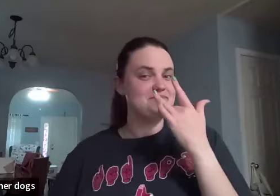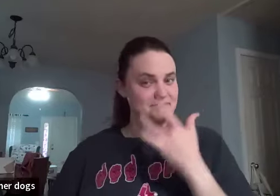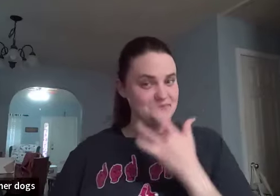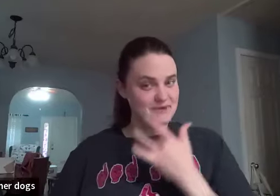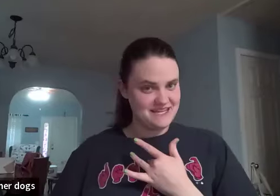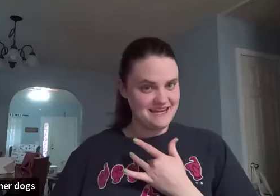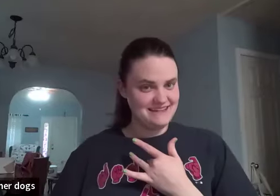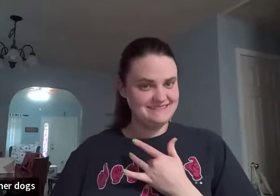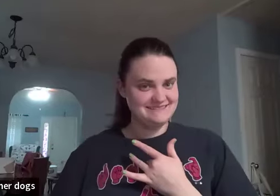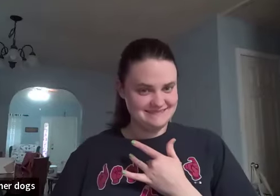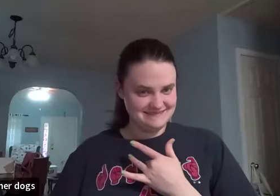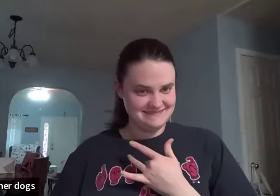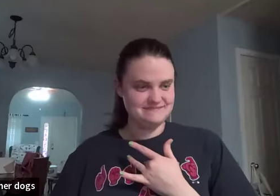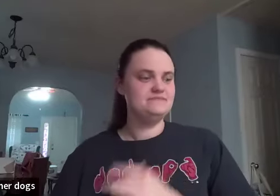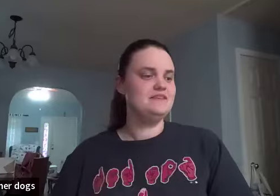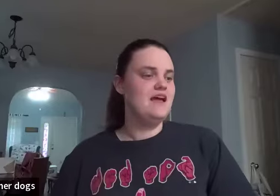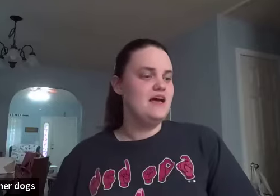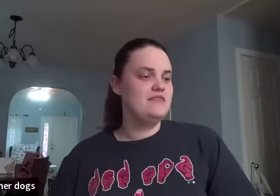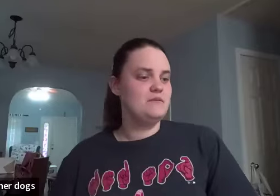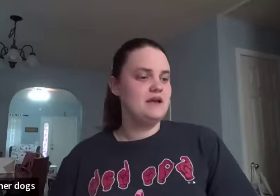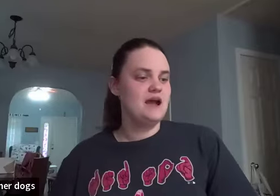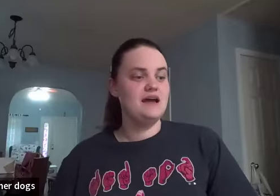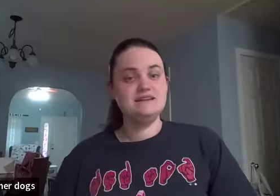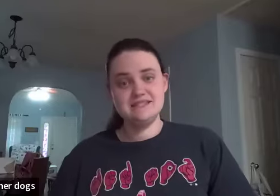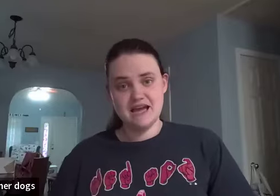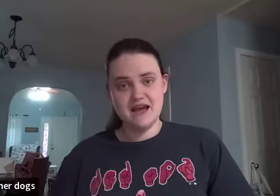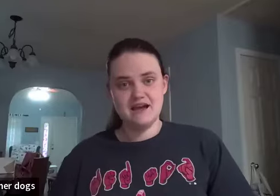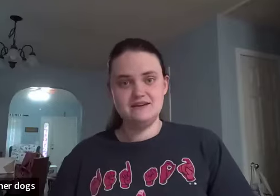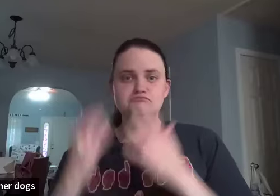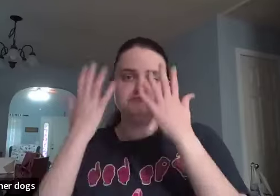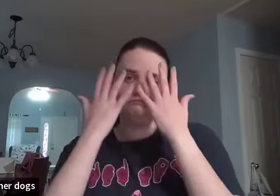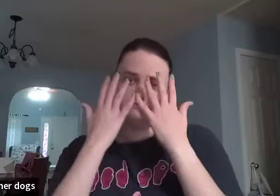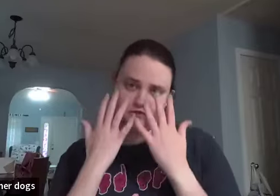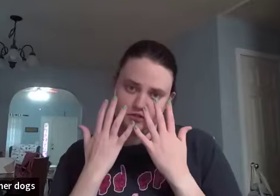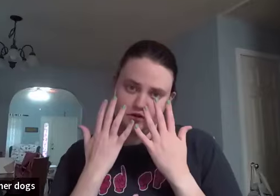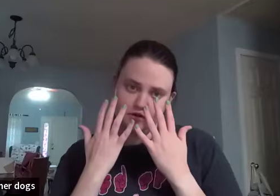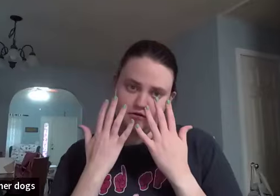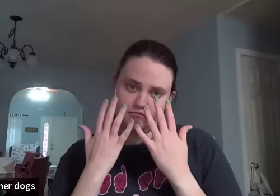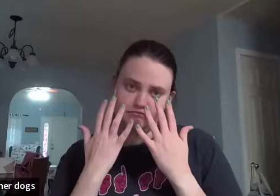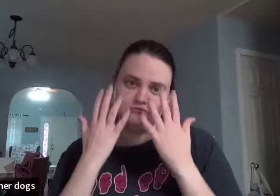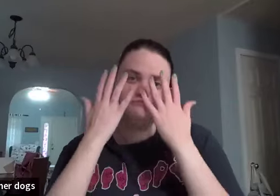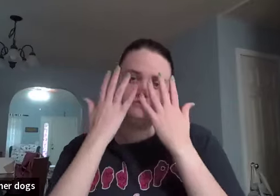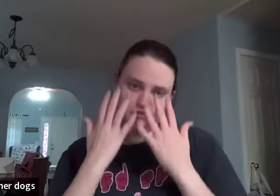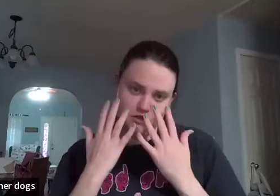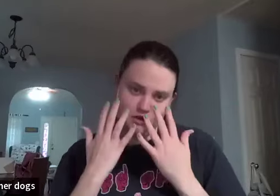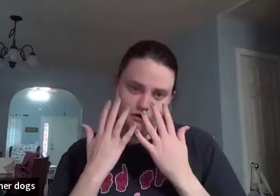happy birthday. Then we had sad, sad,